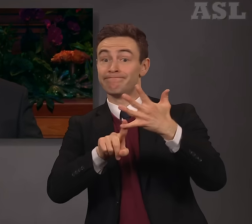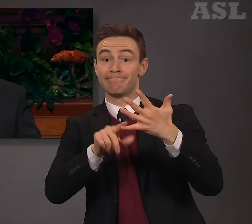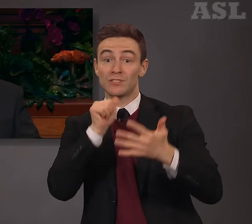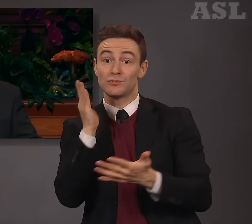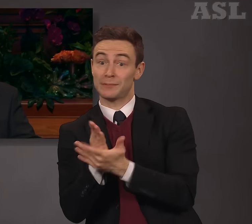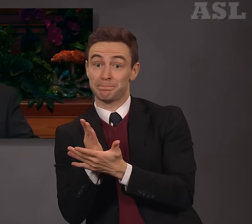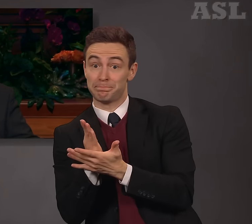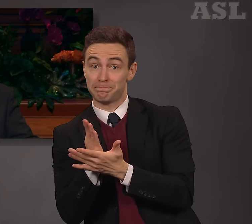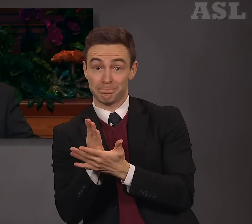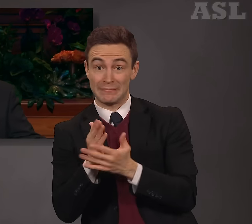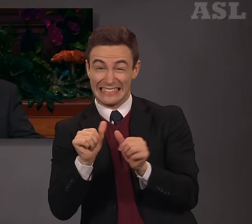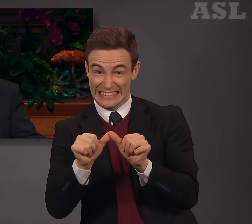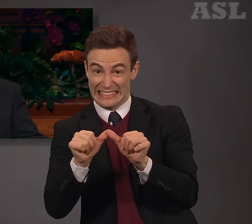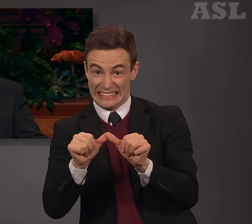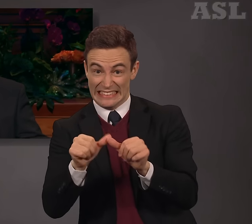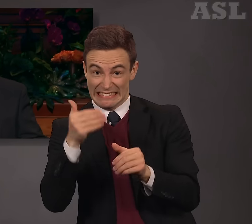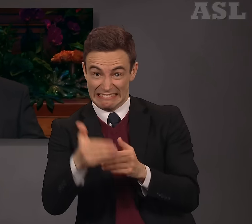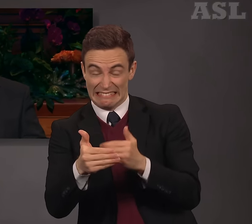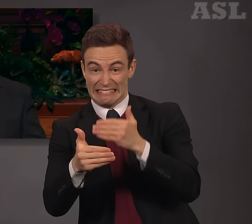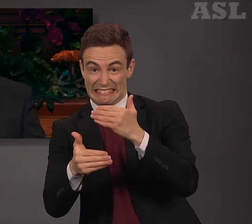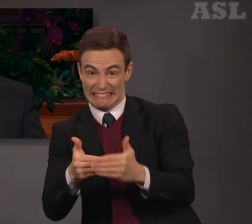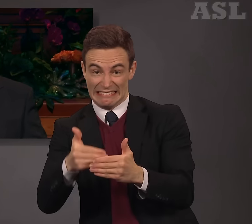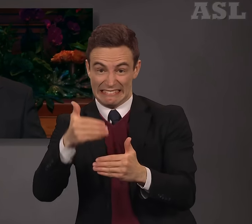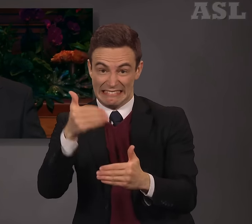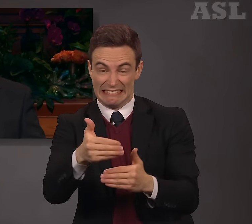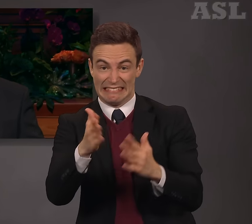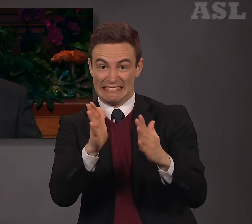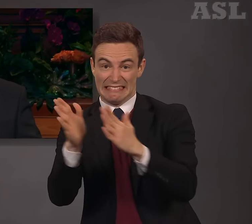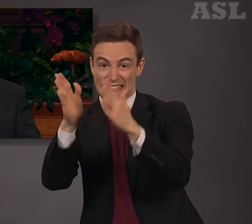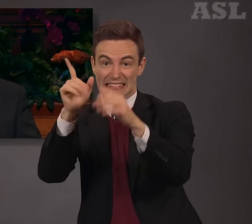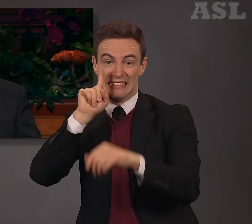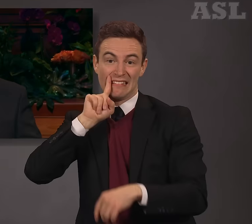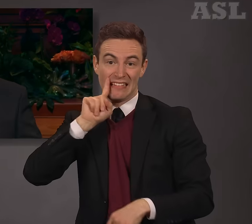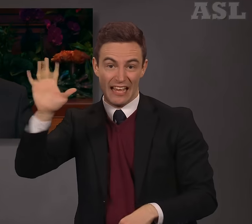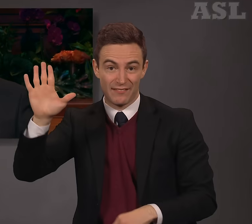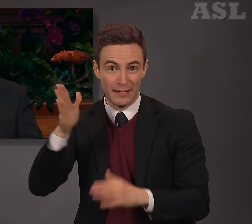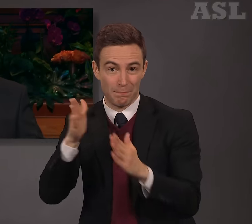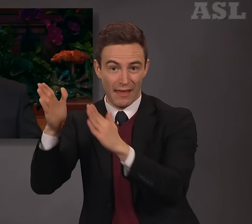Keep moving forward on the covenant path while you wait for an answer.